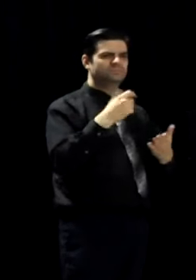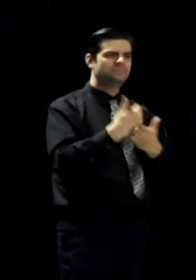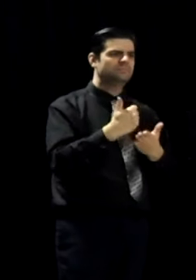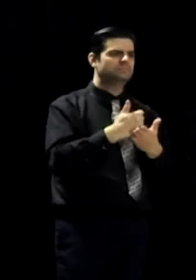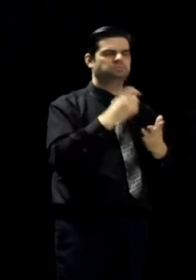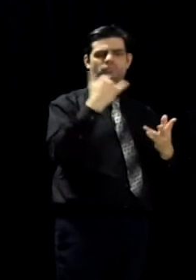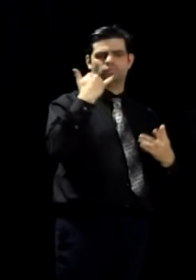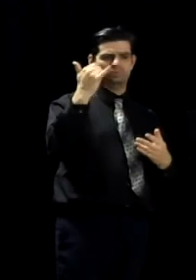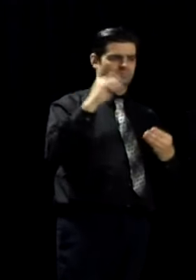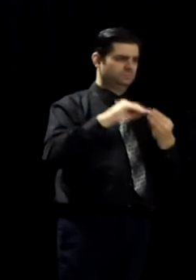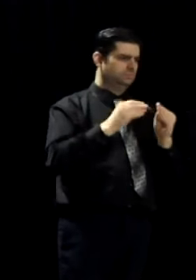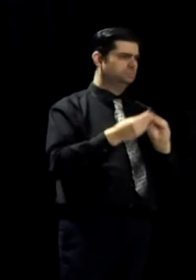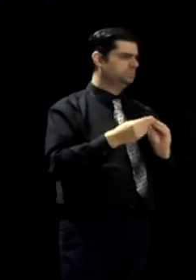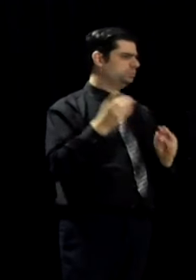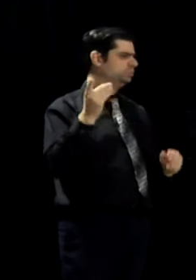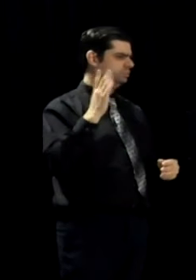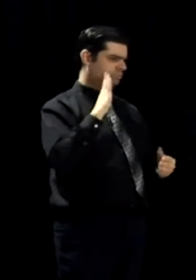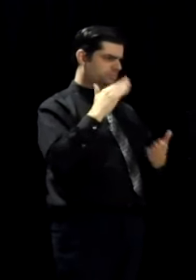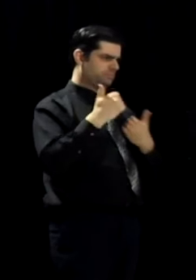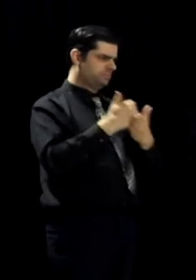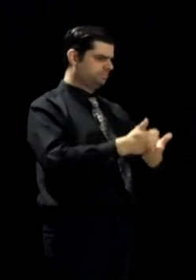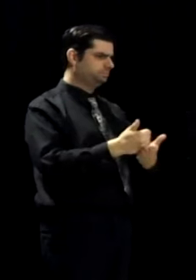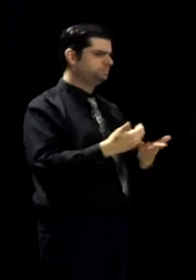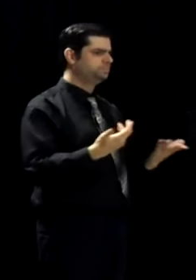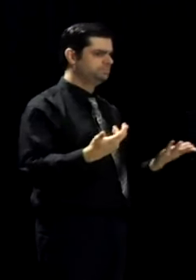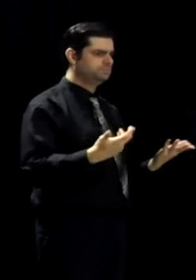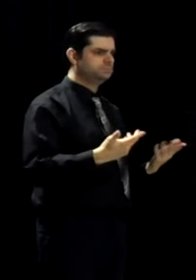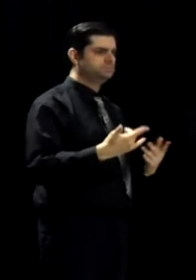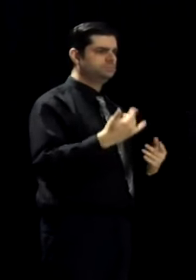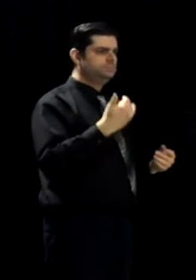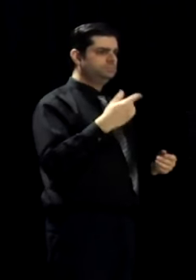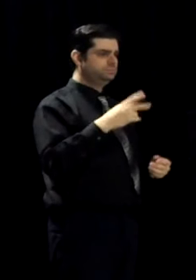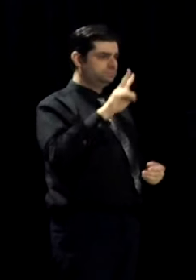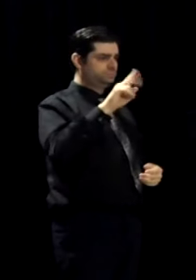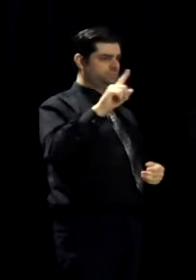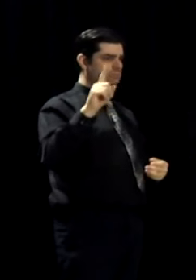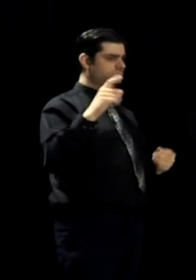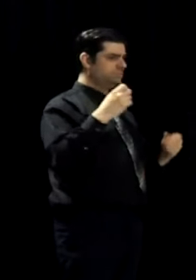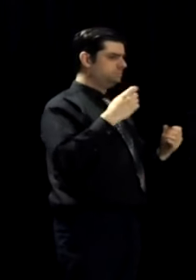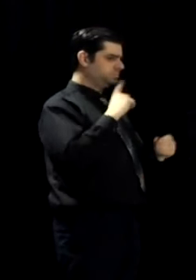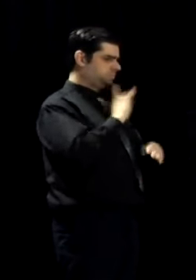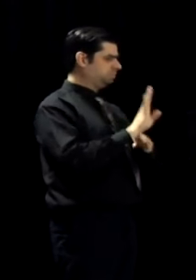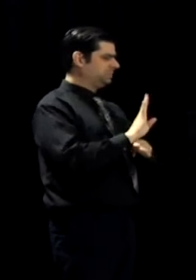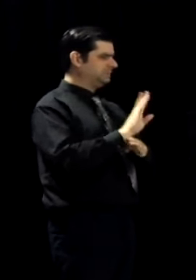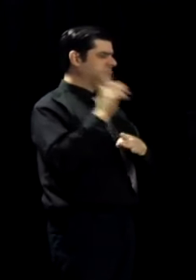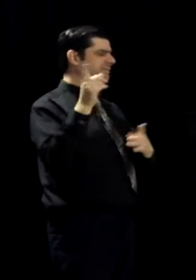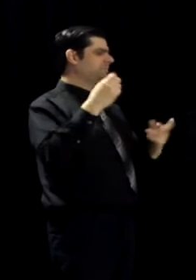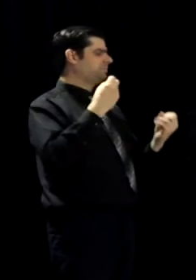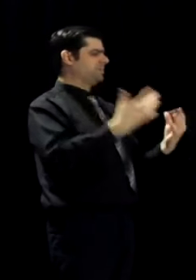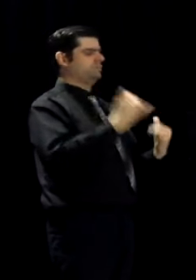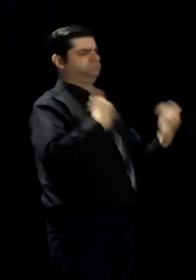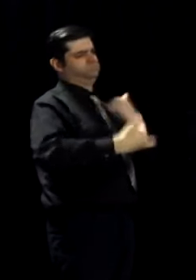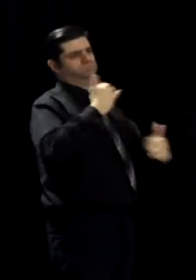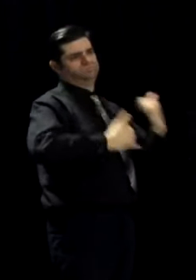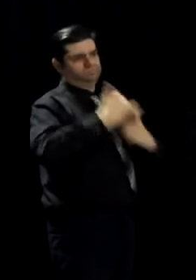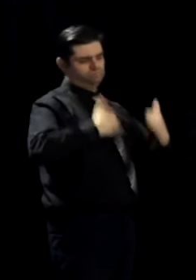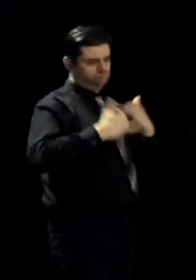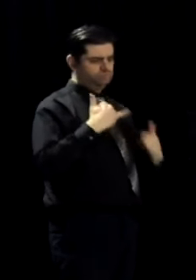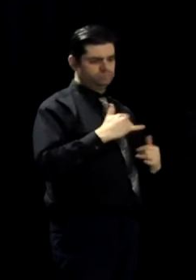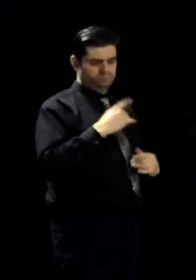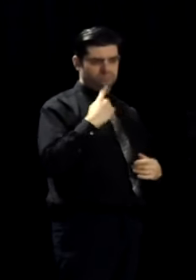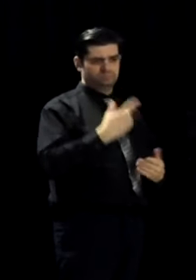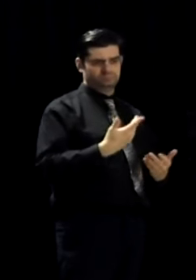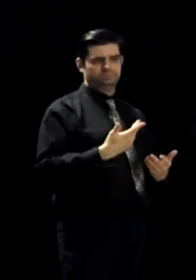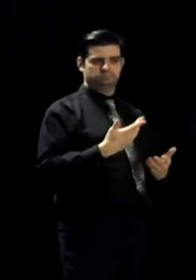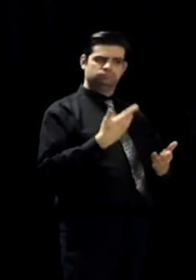over 13,000 calls to help people who need help. Saying that, I will take some questions.